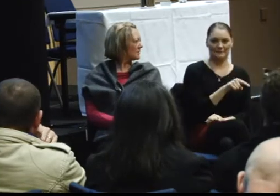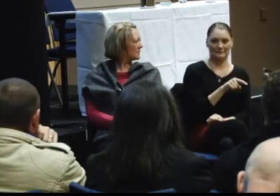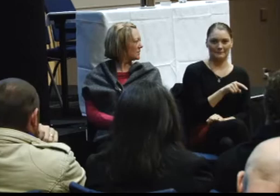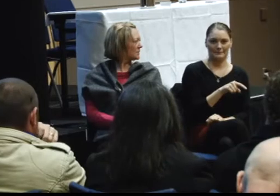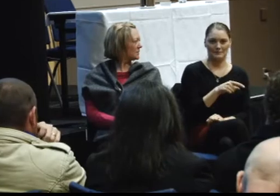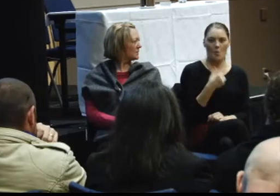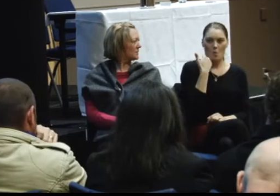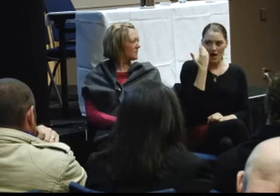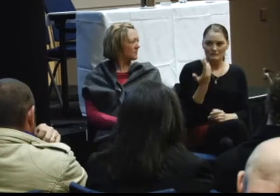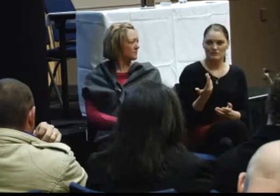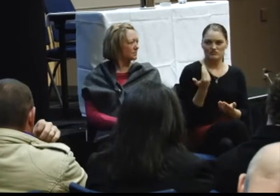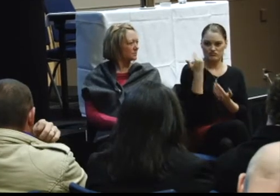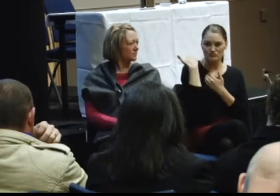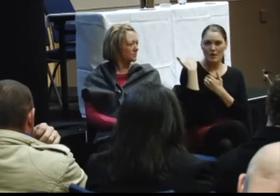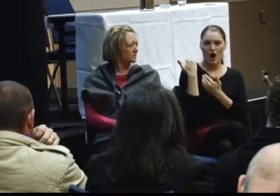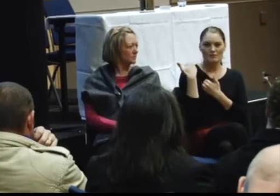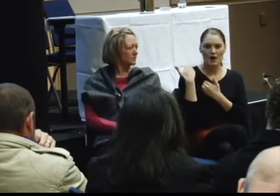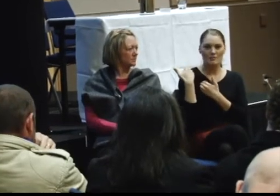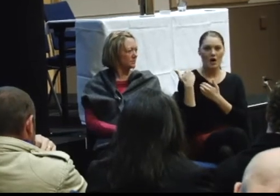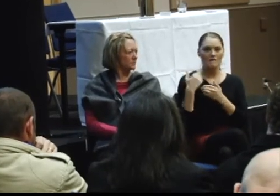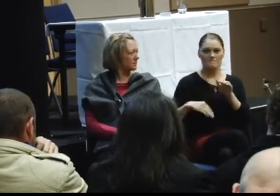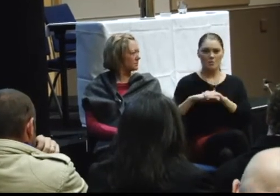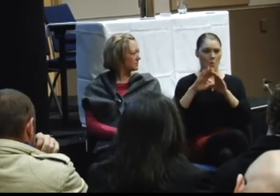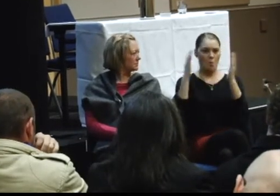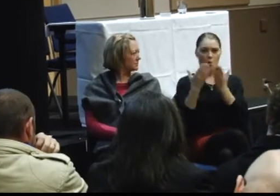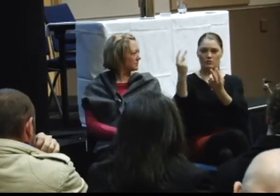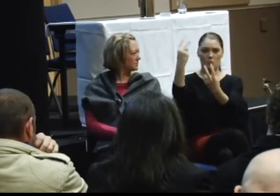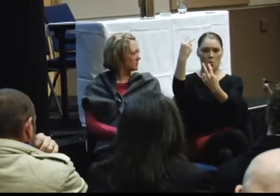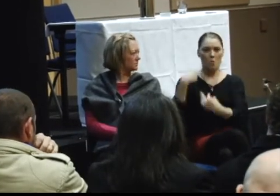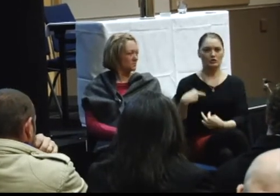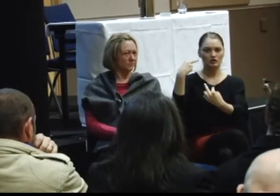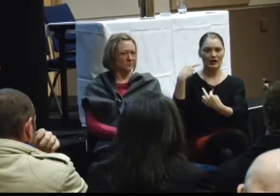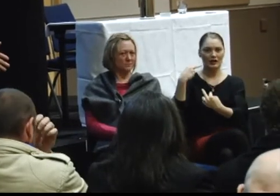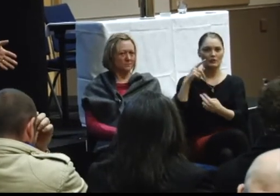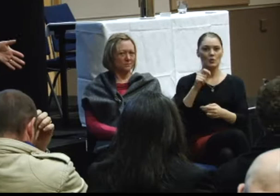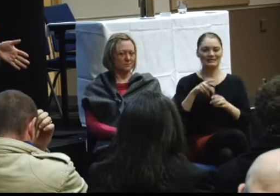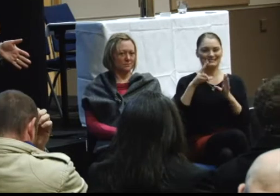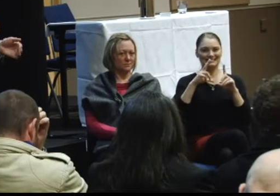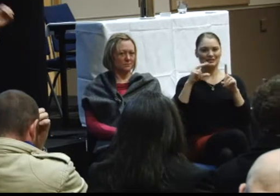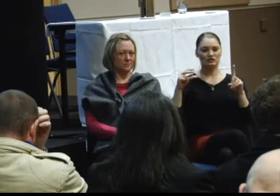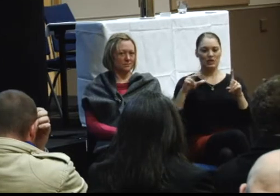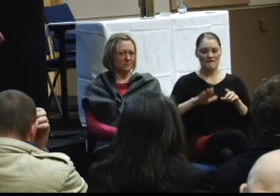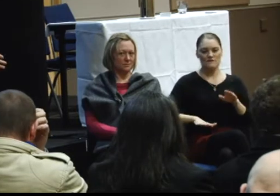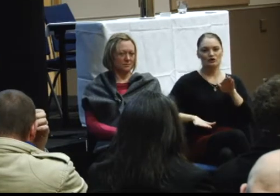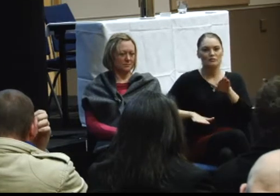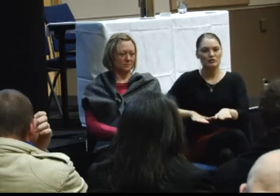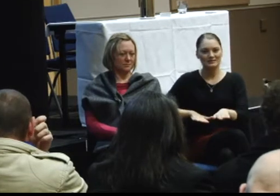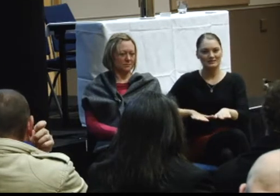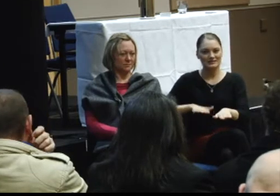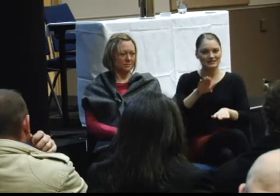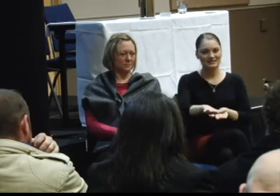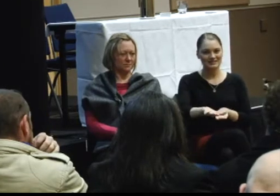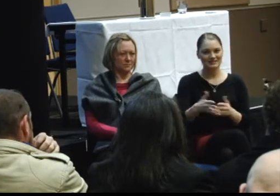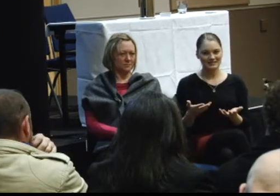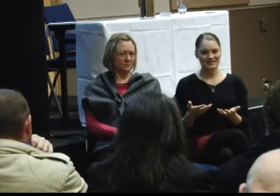constantly being reminded that, yes, the whole world is watching. This is part of your permanent digital footprint that you're creating for yourself, and just get